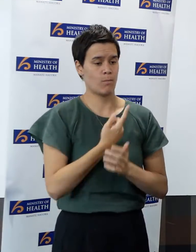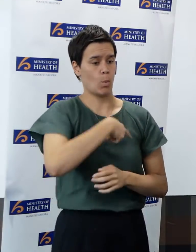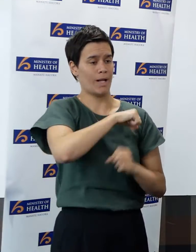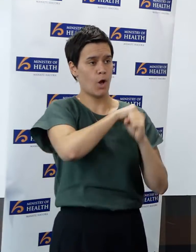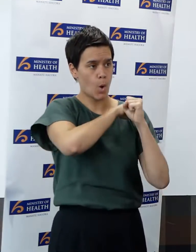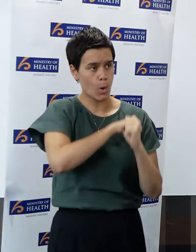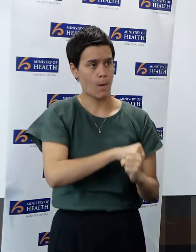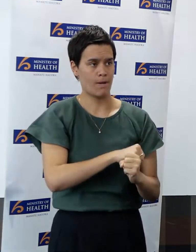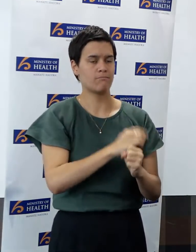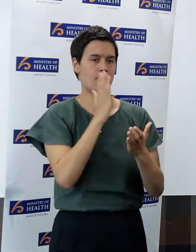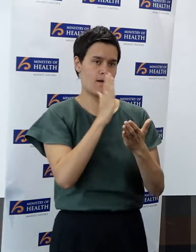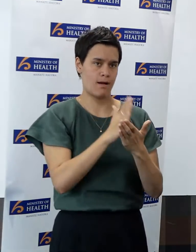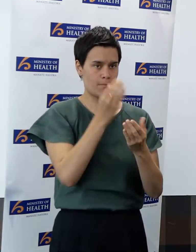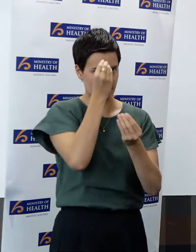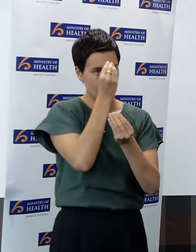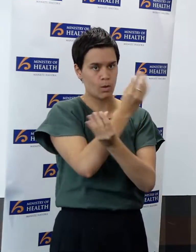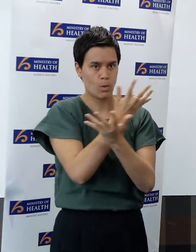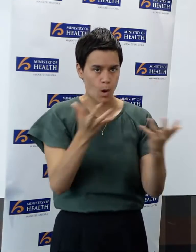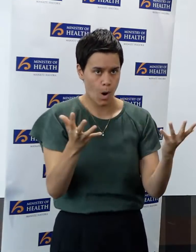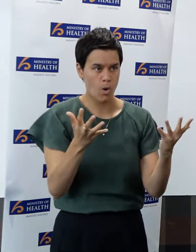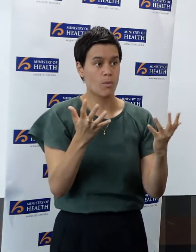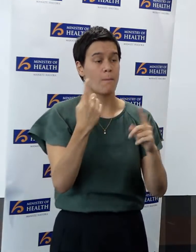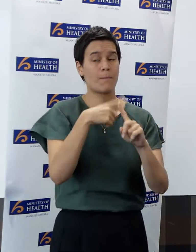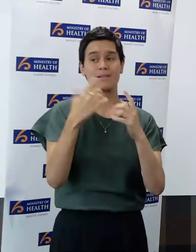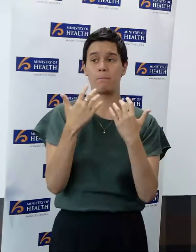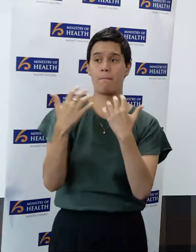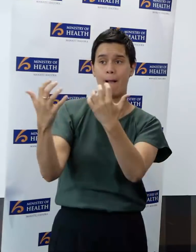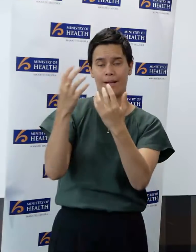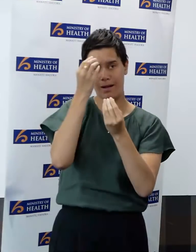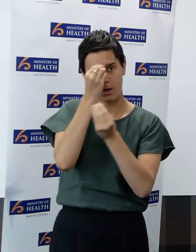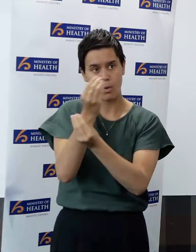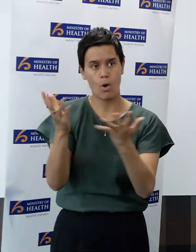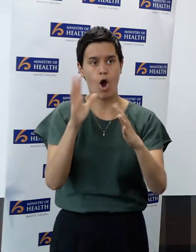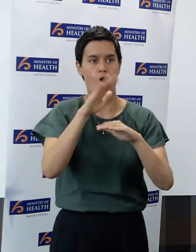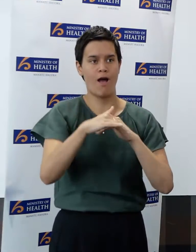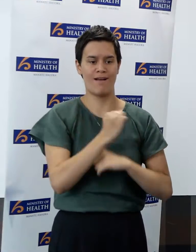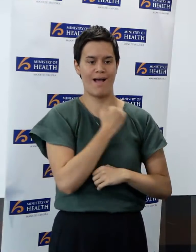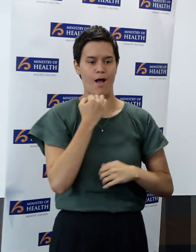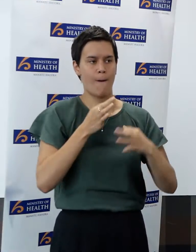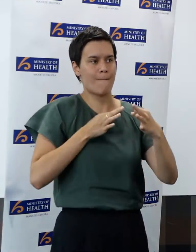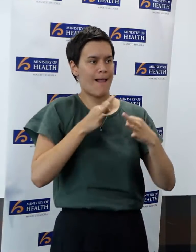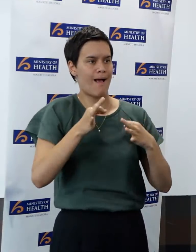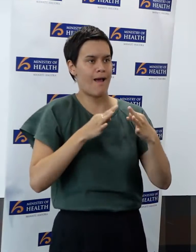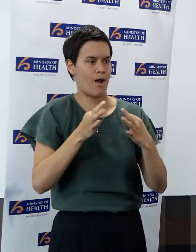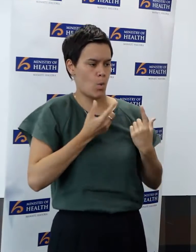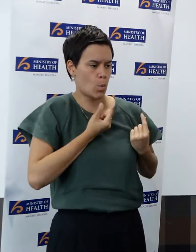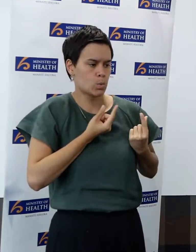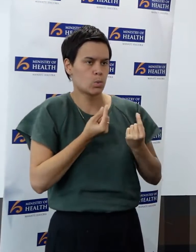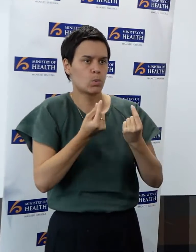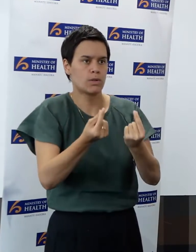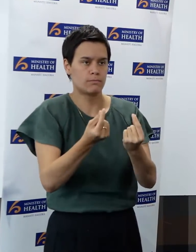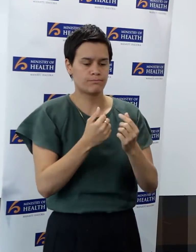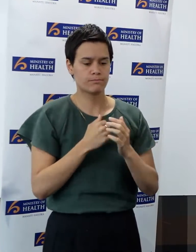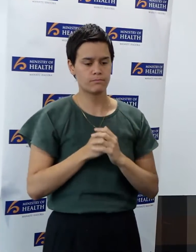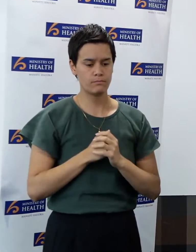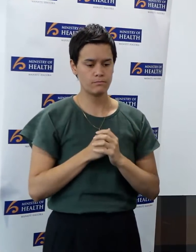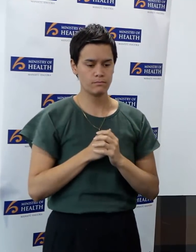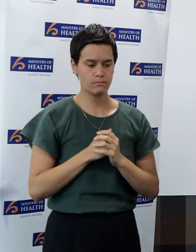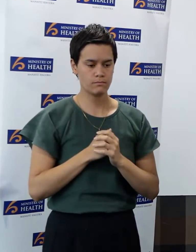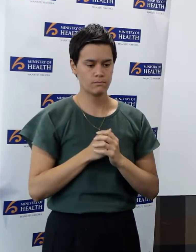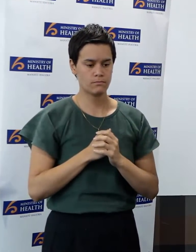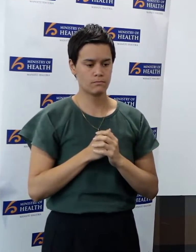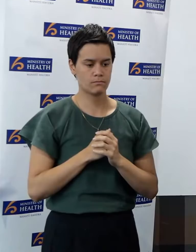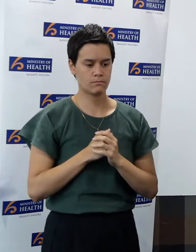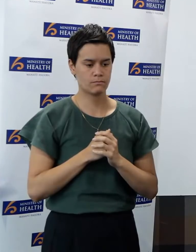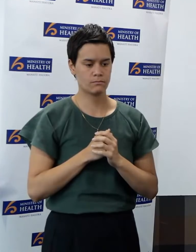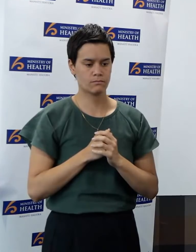any updates we have on our planning. I can say that there is an awful lot of work going into the